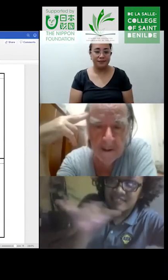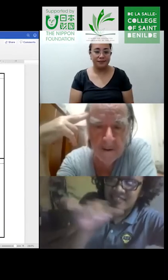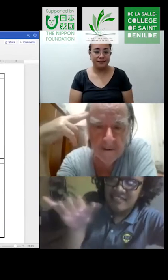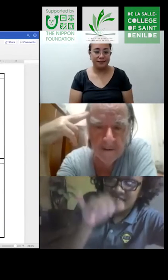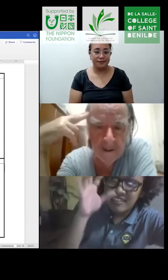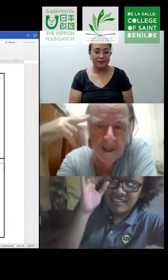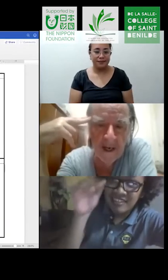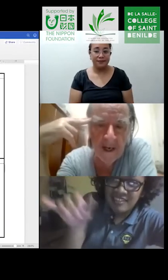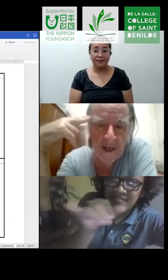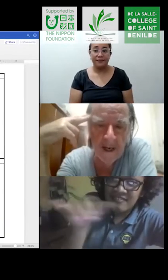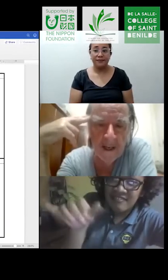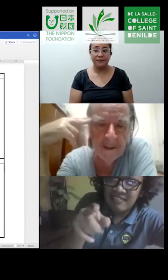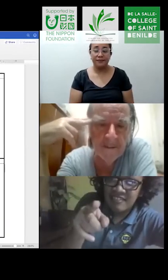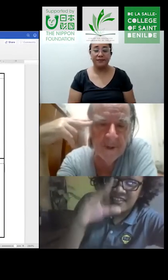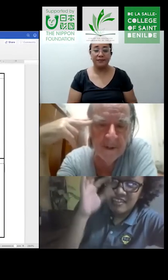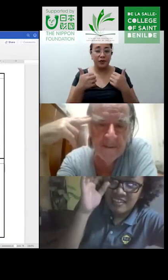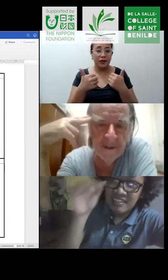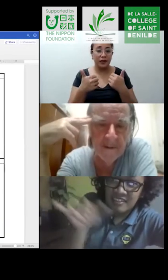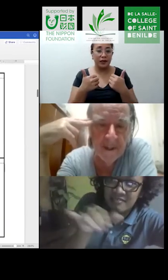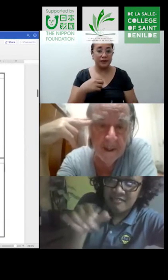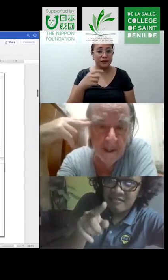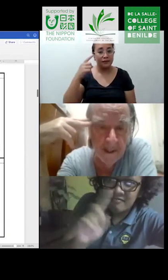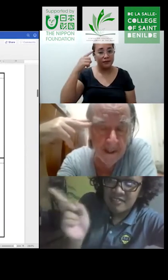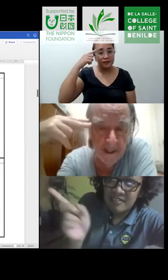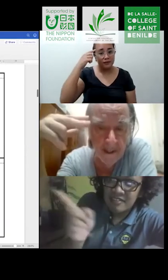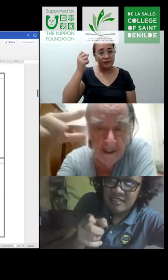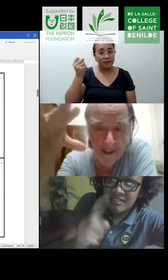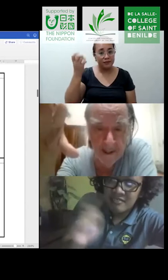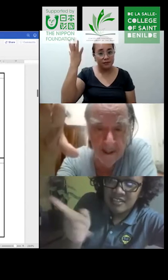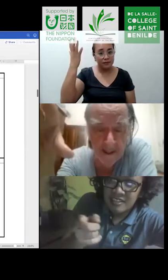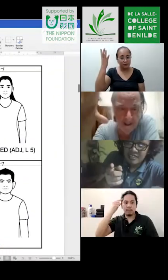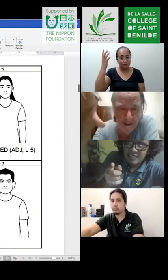Okay, so hot tempered seems to be